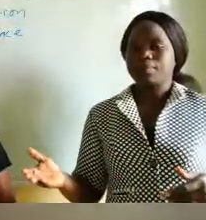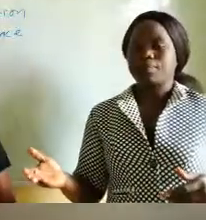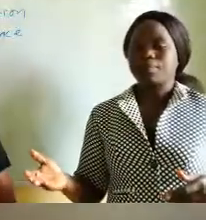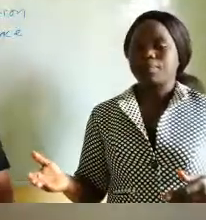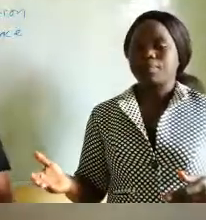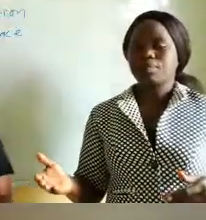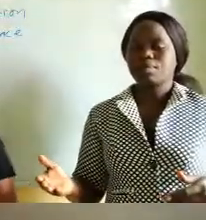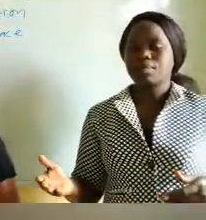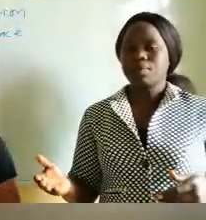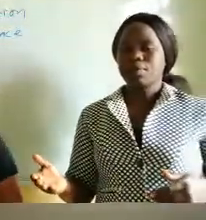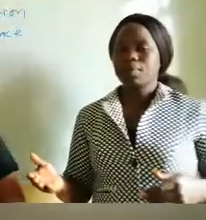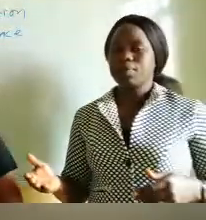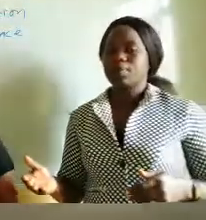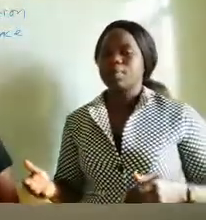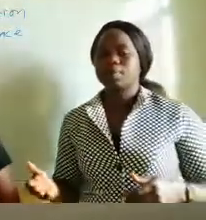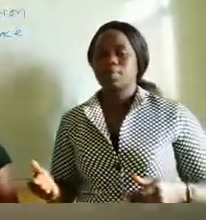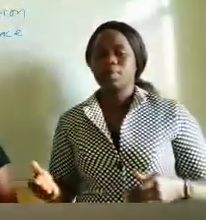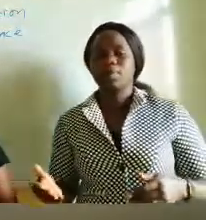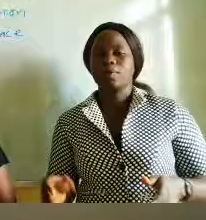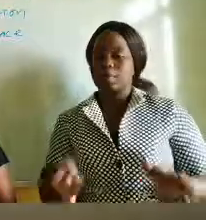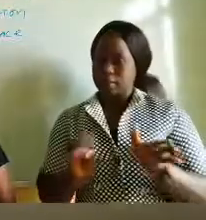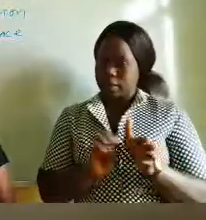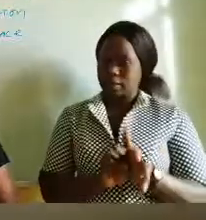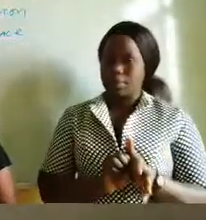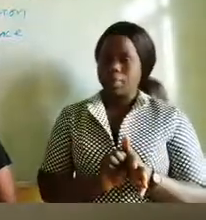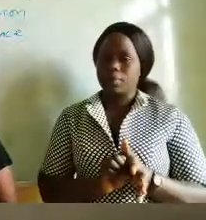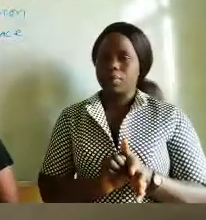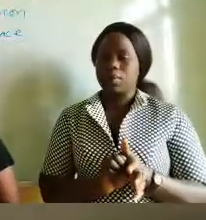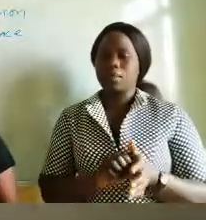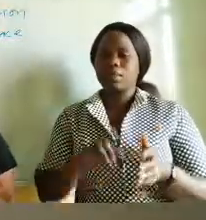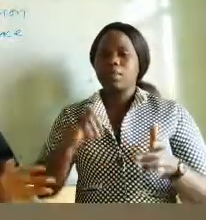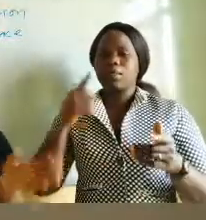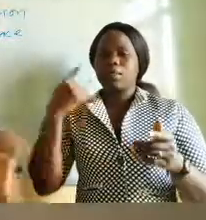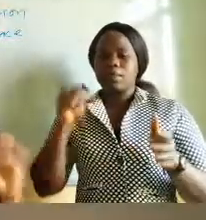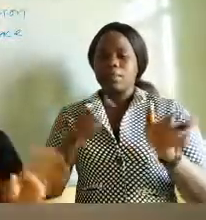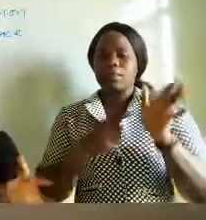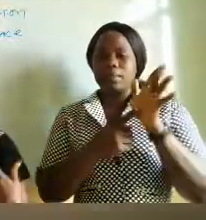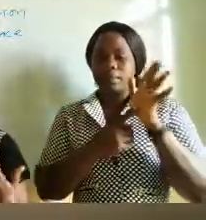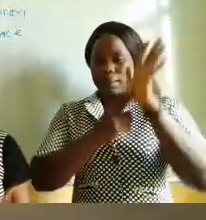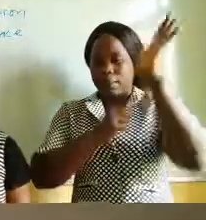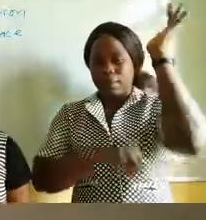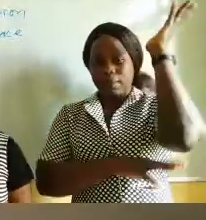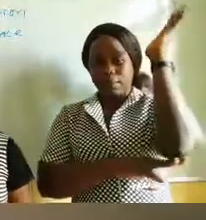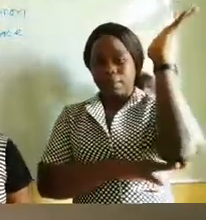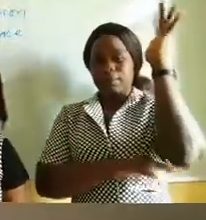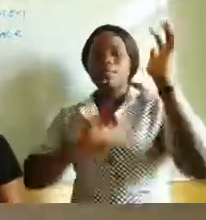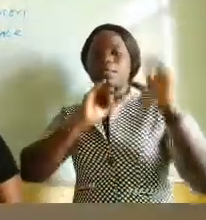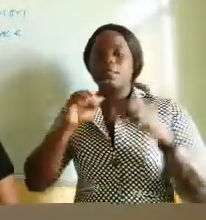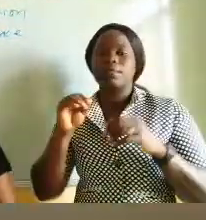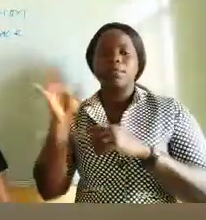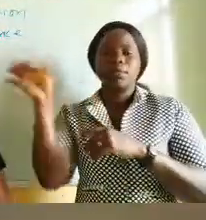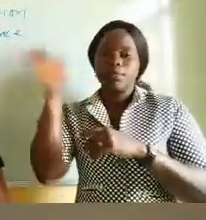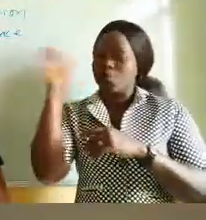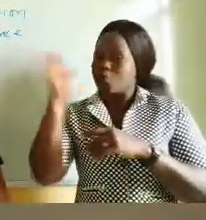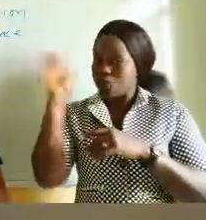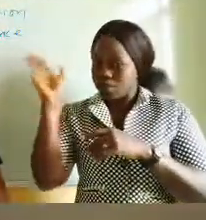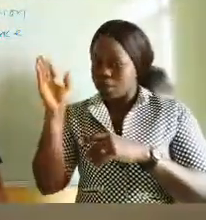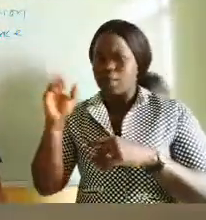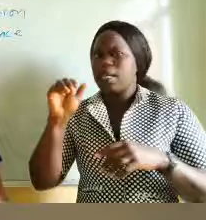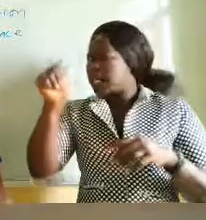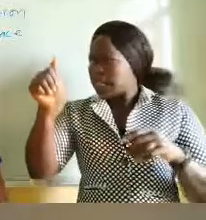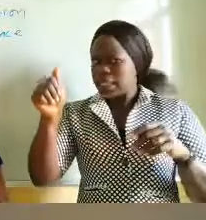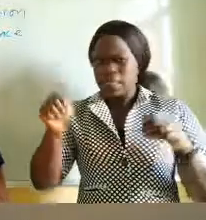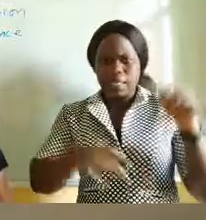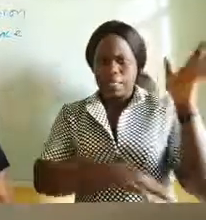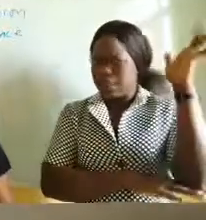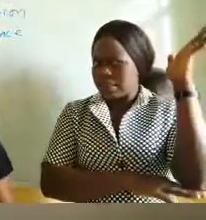their attributes to those things. For example, the tree is waving at us. A tree cannot wave.